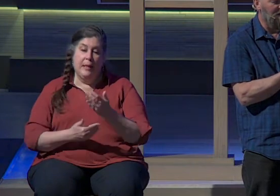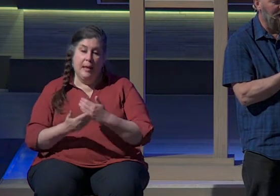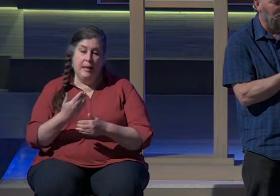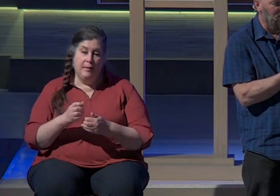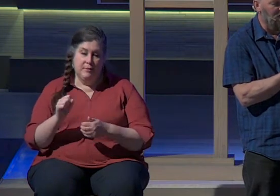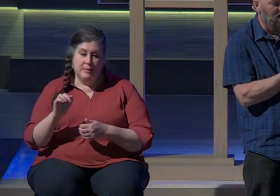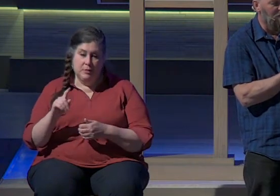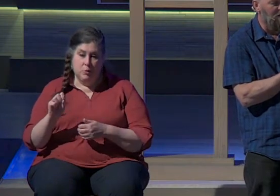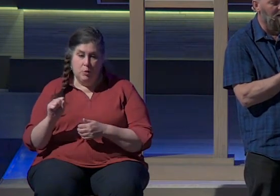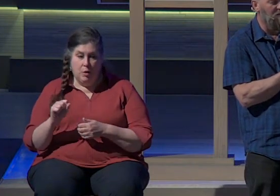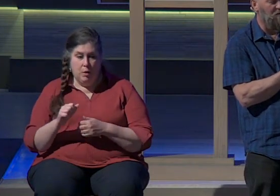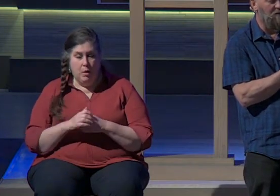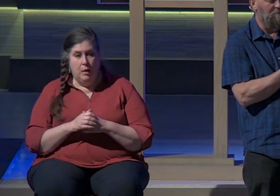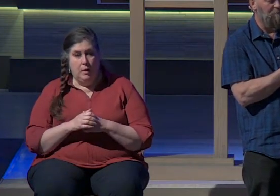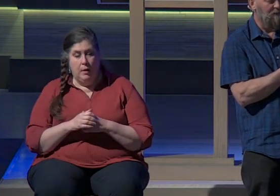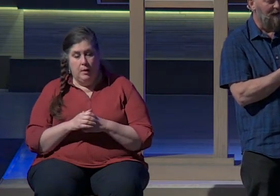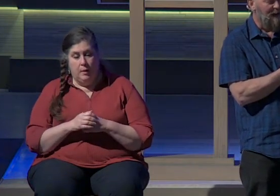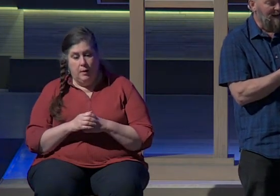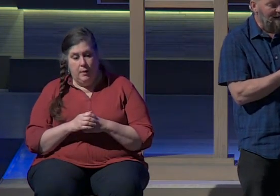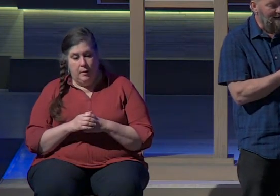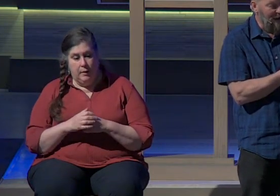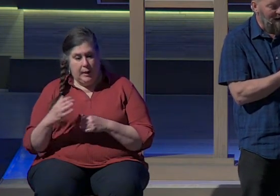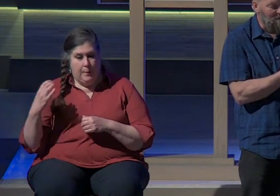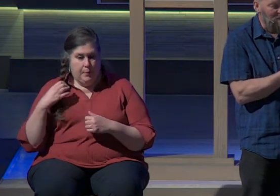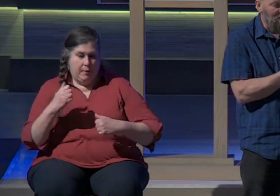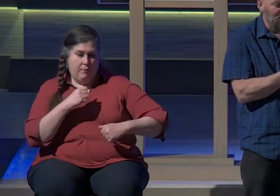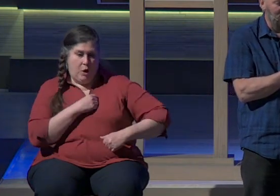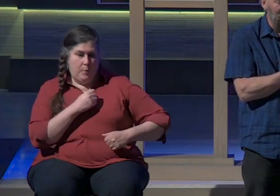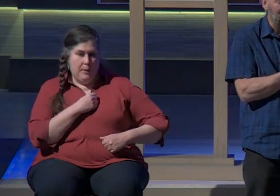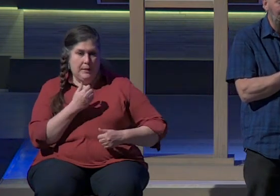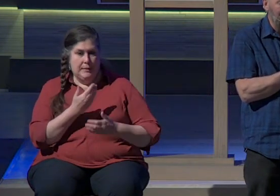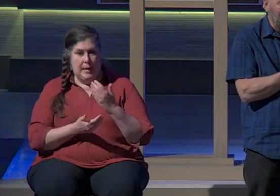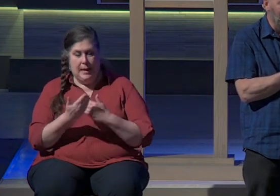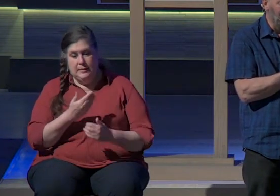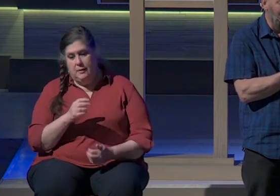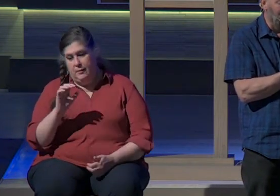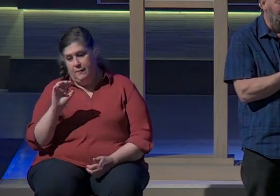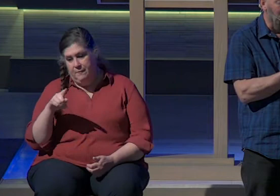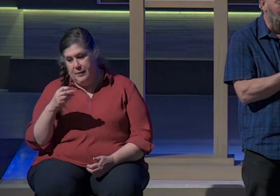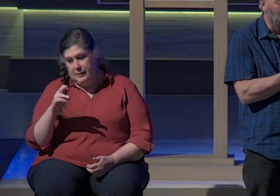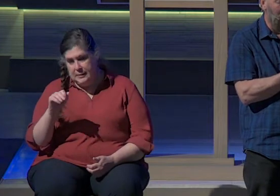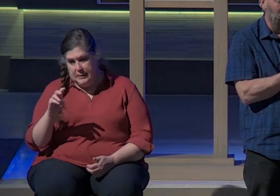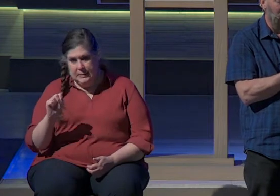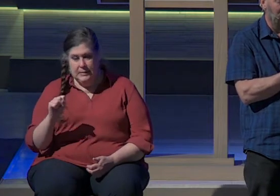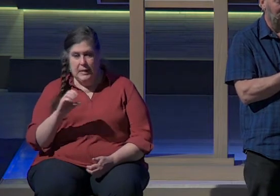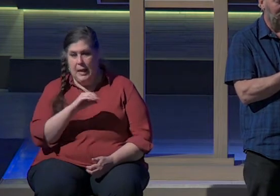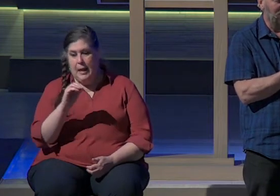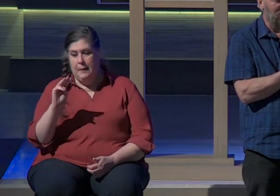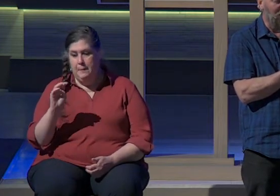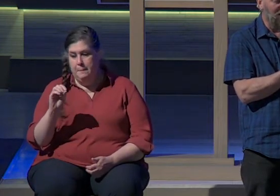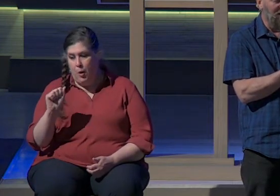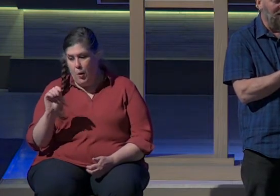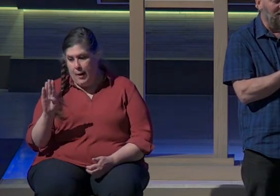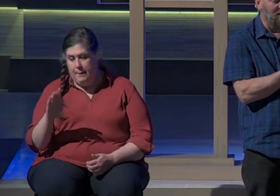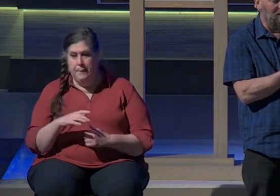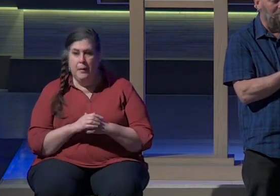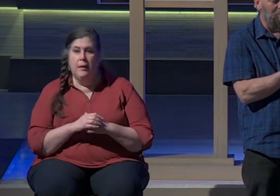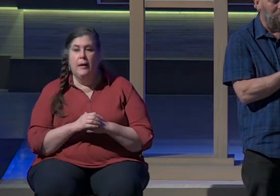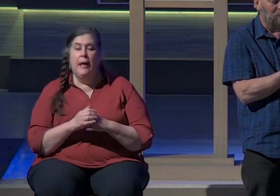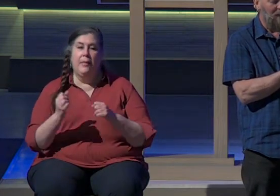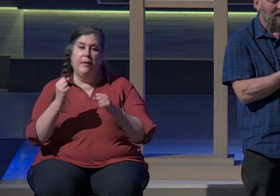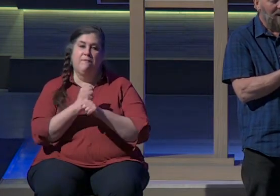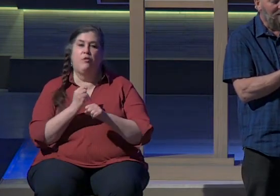Sisera, captain of the army of Hazor, and into the hand of the Philistines, and into the hand of Moab, and they fought against